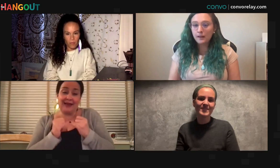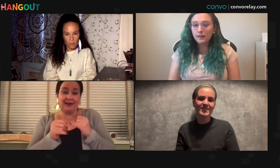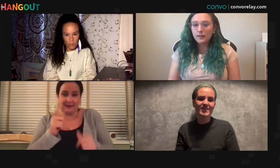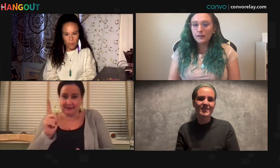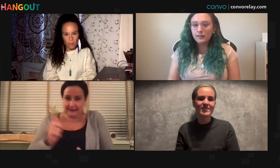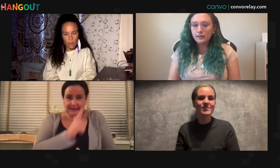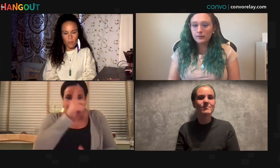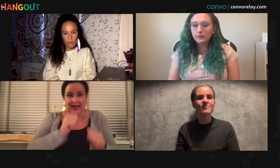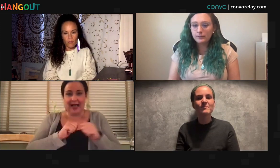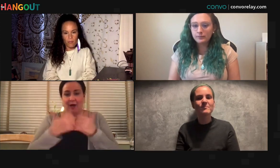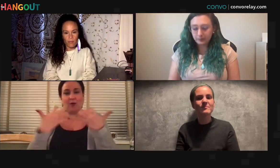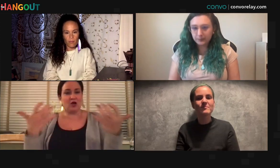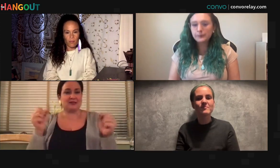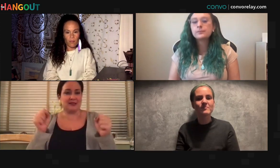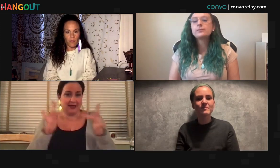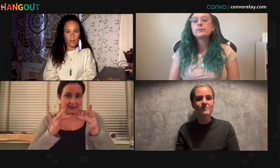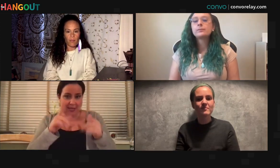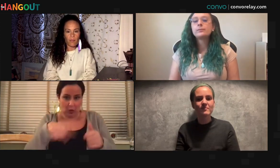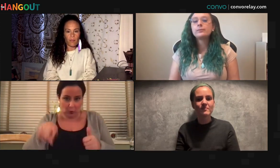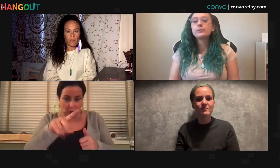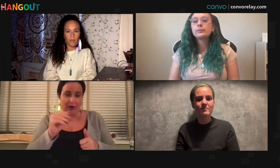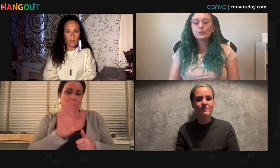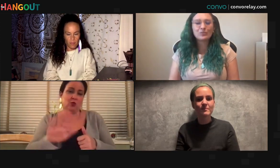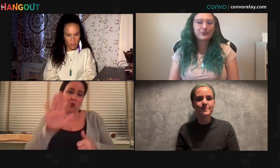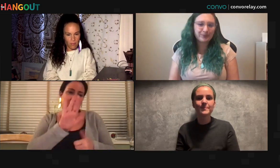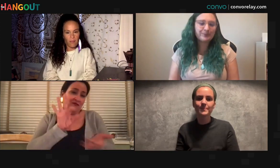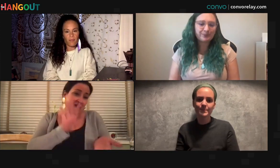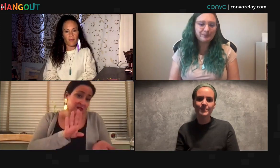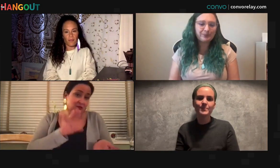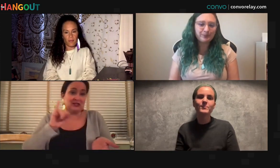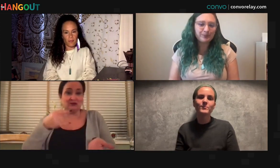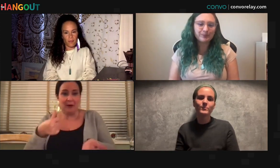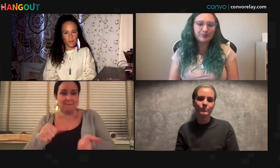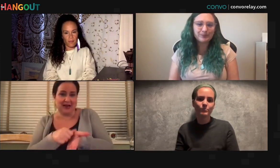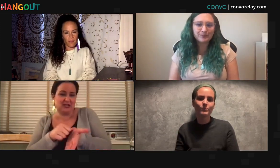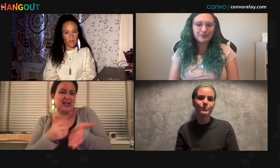I wouldn't mind quickly, let's go around and have everyone